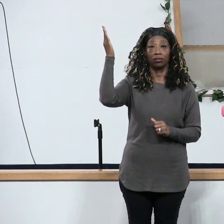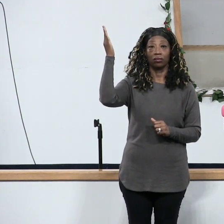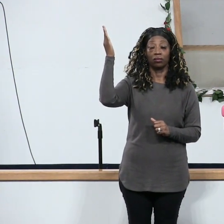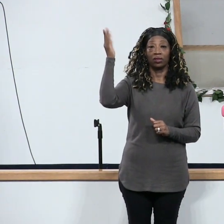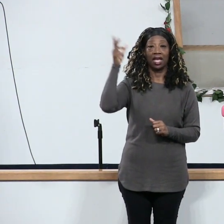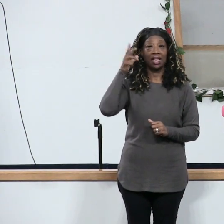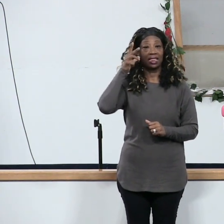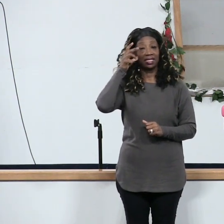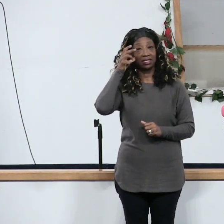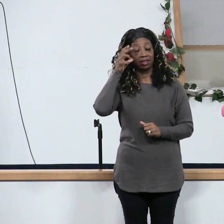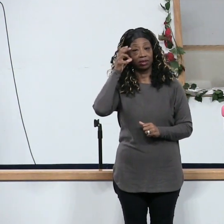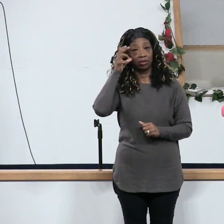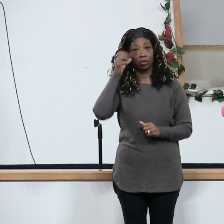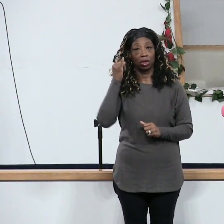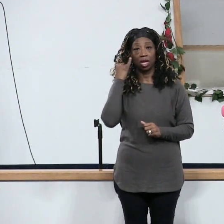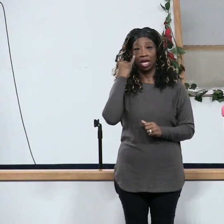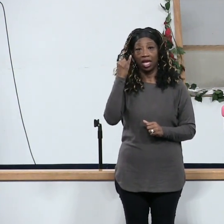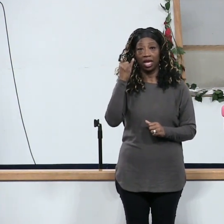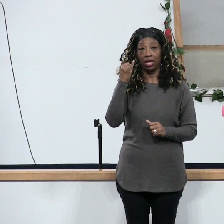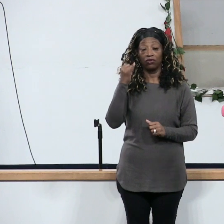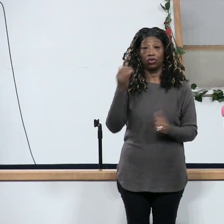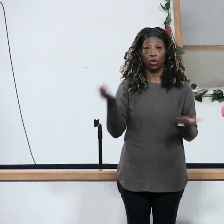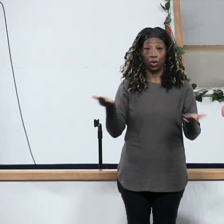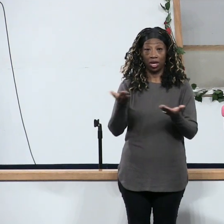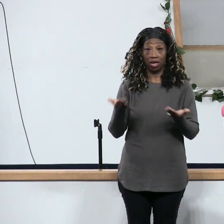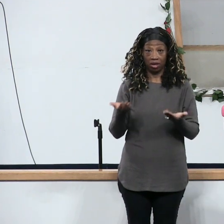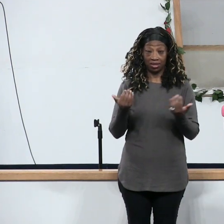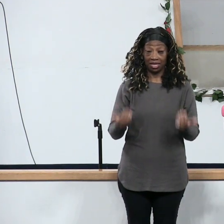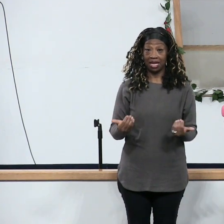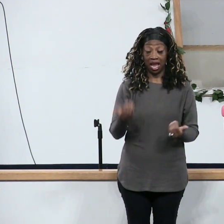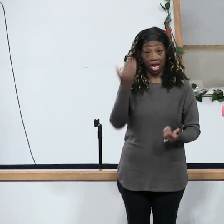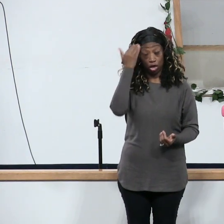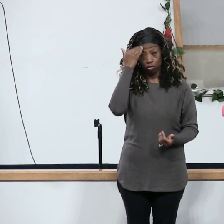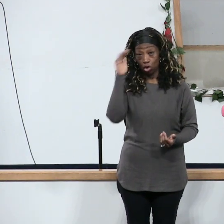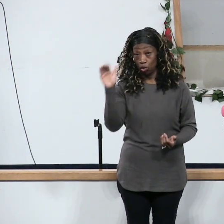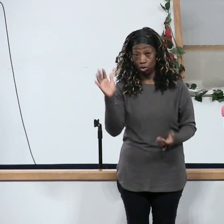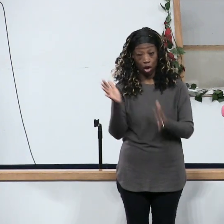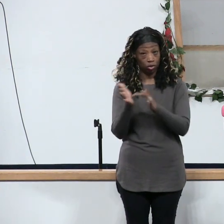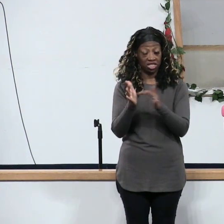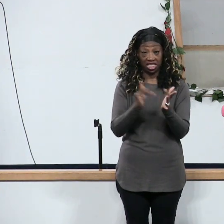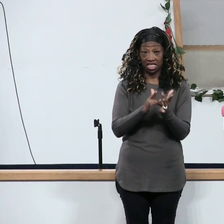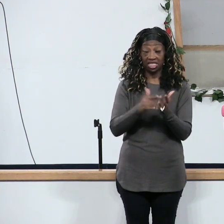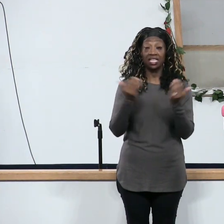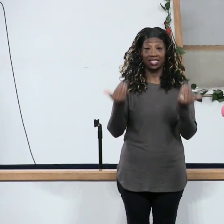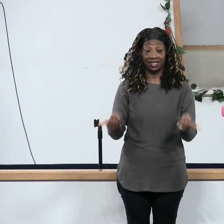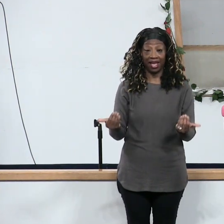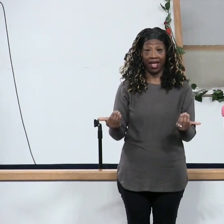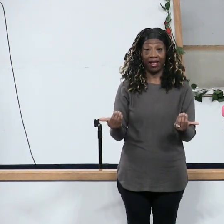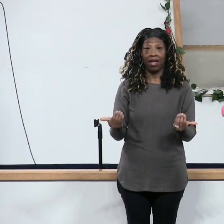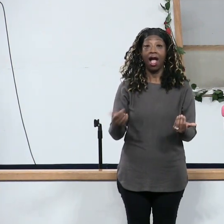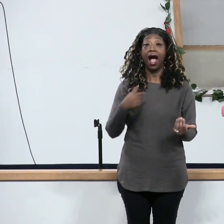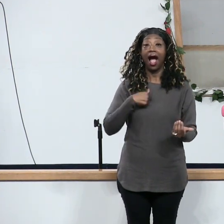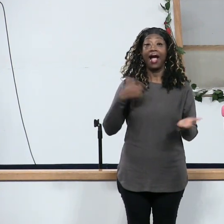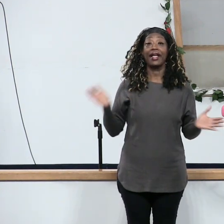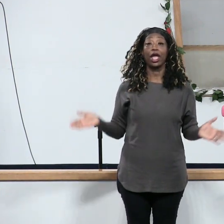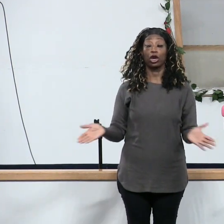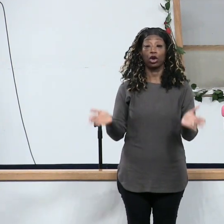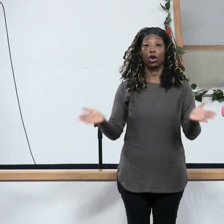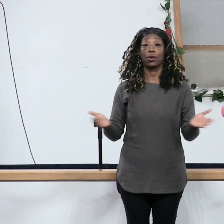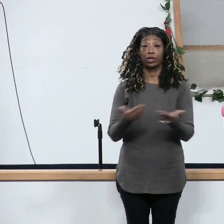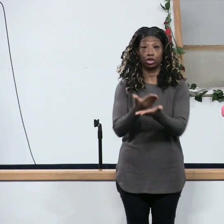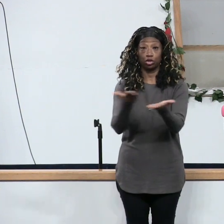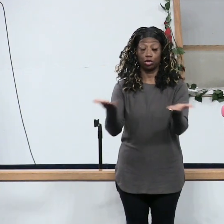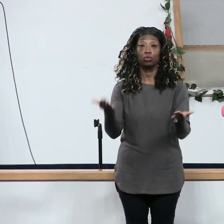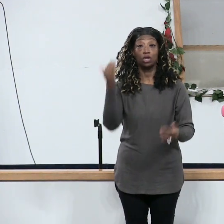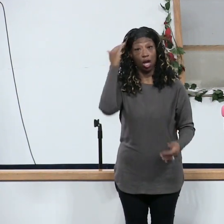And listen, if you're here today and you don't know Jesus, today I encourage you to get